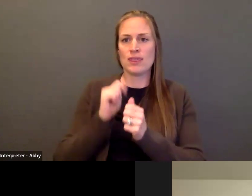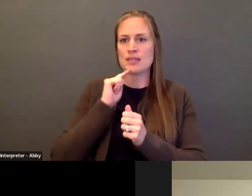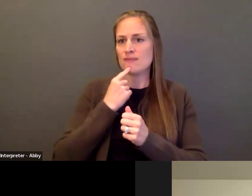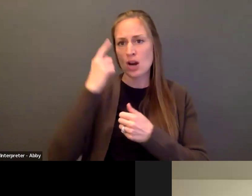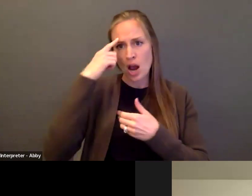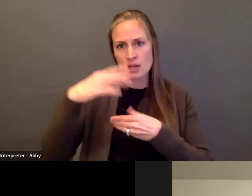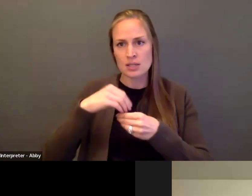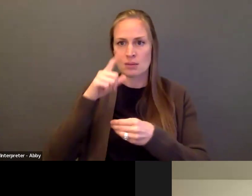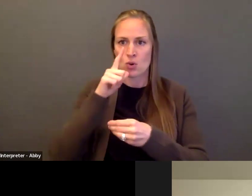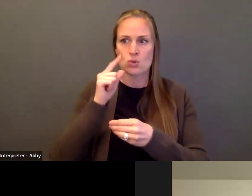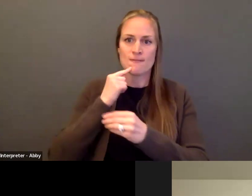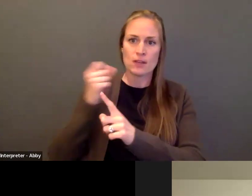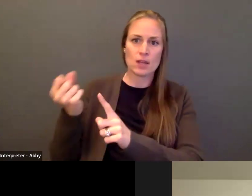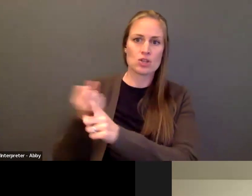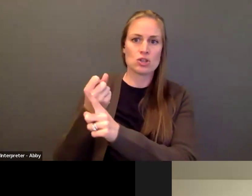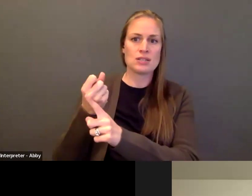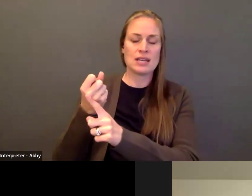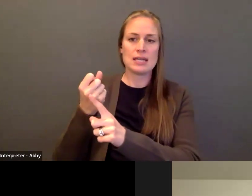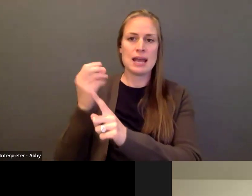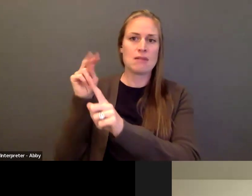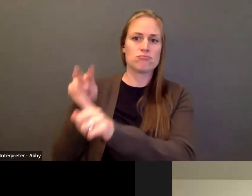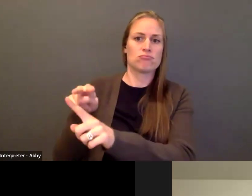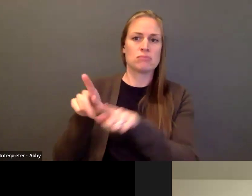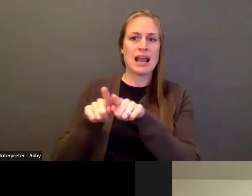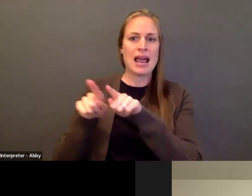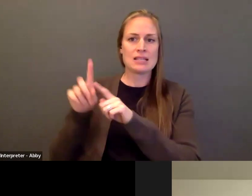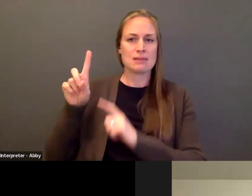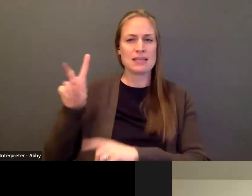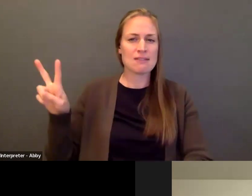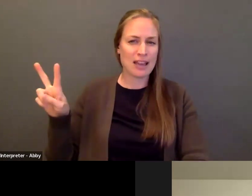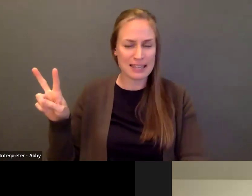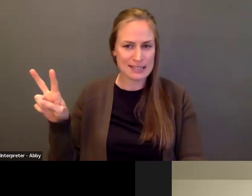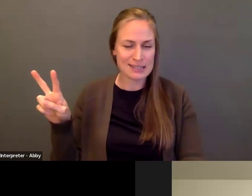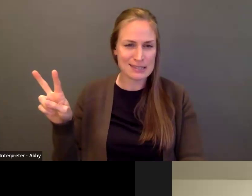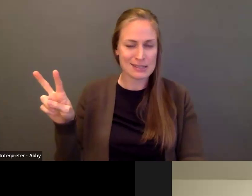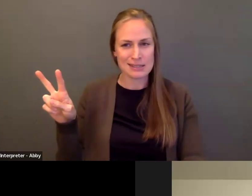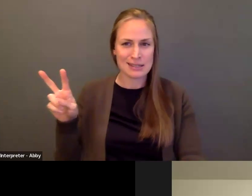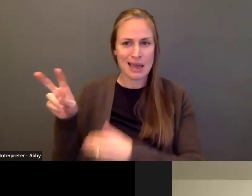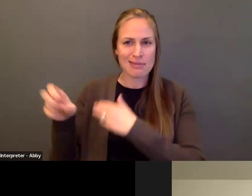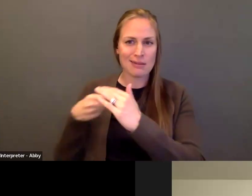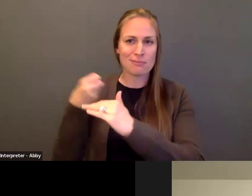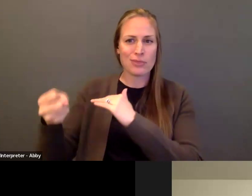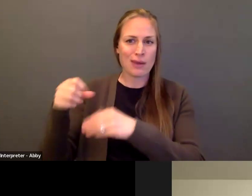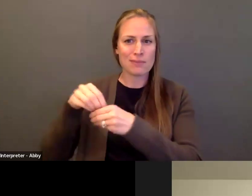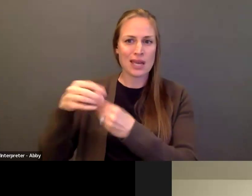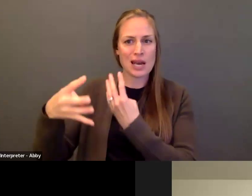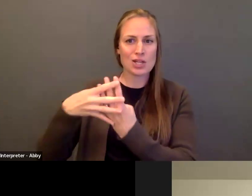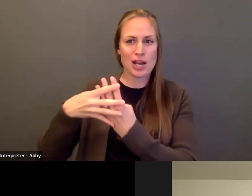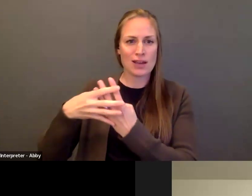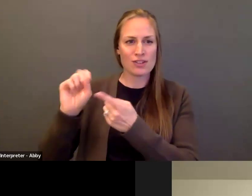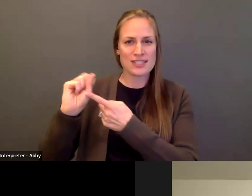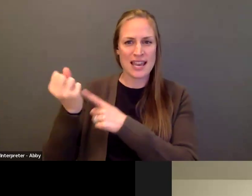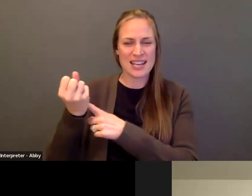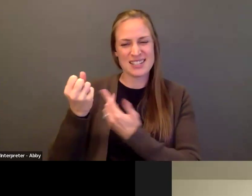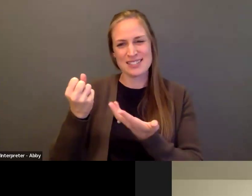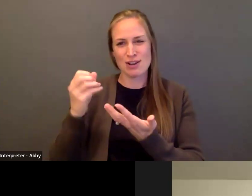and consider that domestic violence and put them in a jail setting. So you have, you know, again, the differences make it really challenging to answer that,